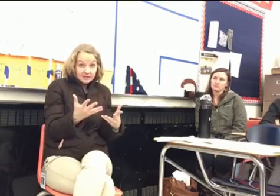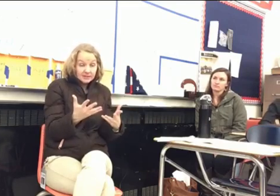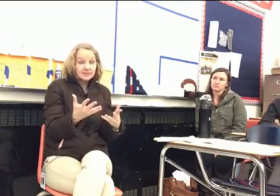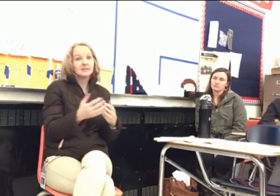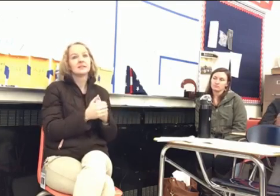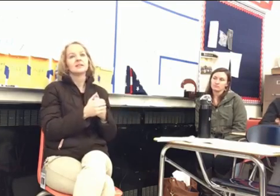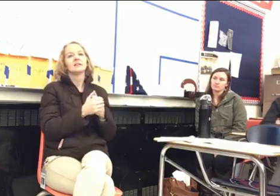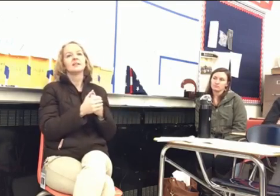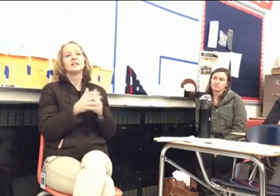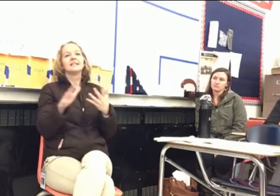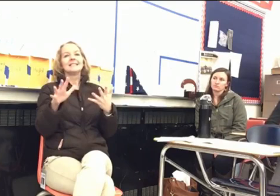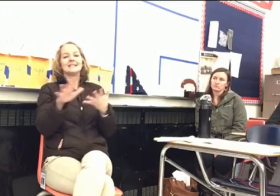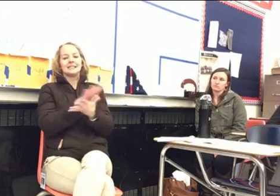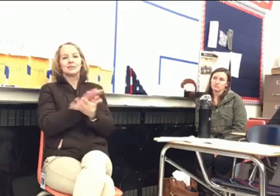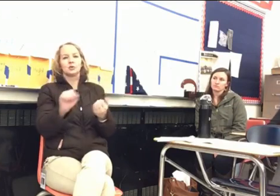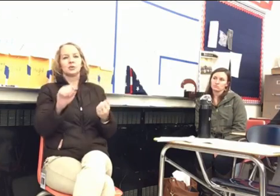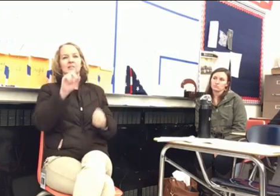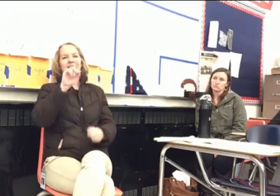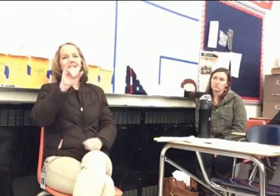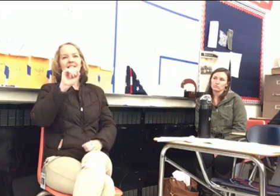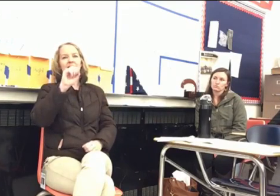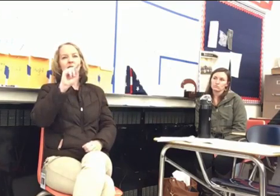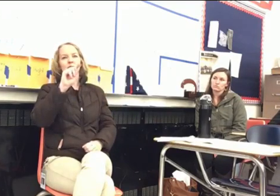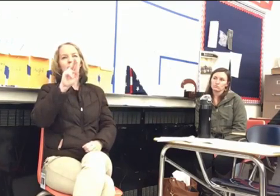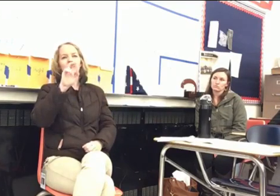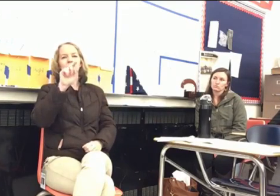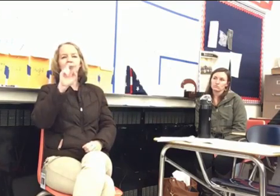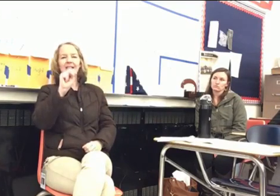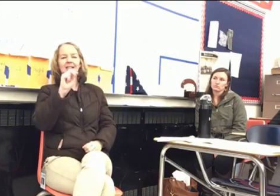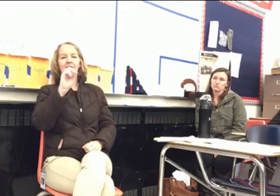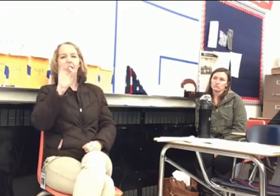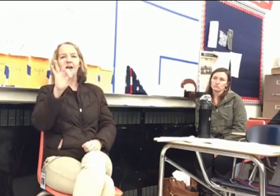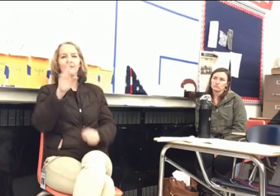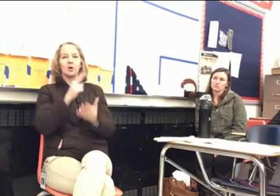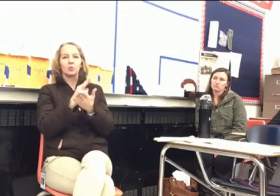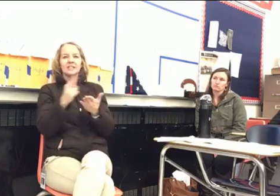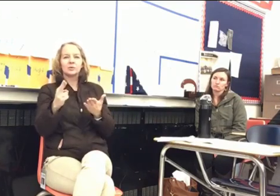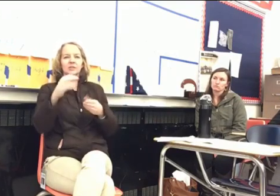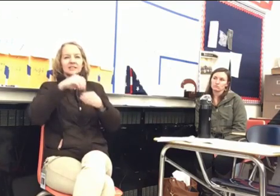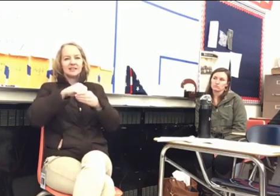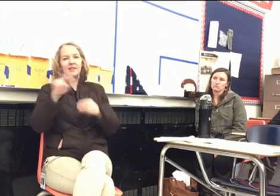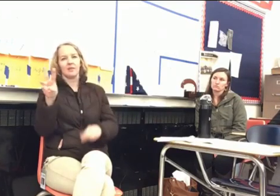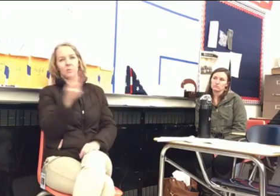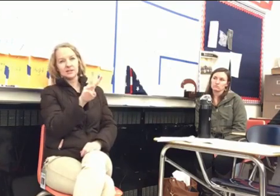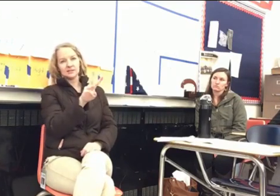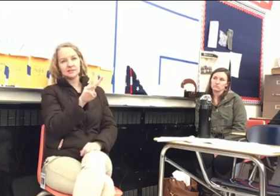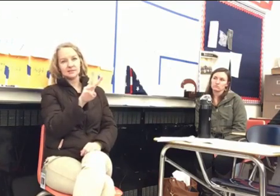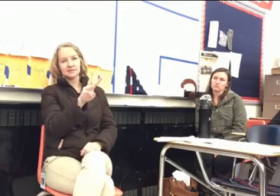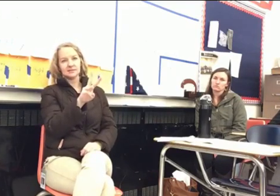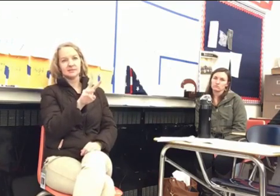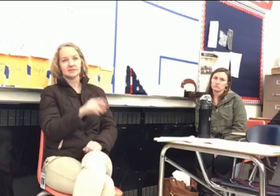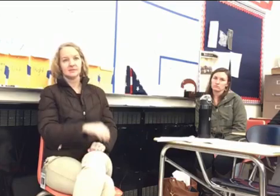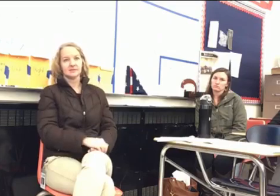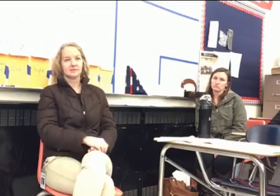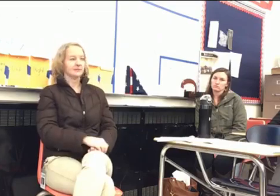this is the destruction of resources in the West.